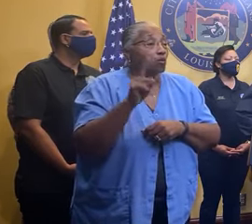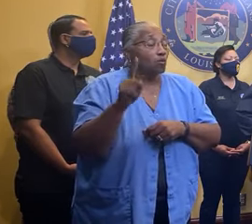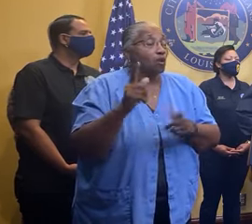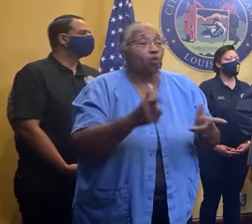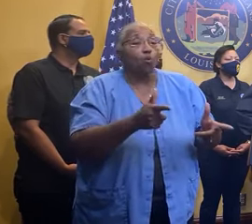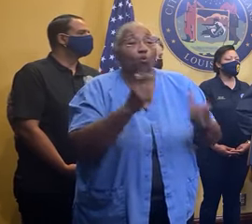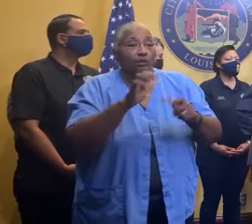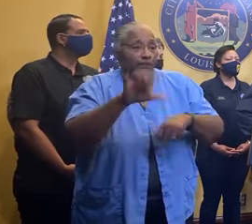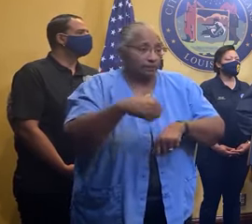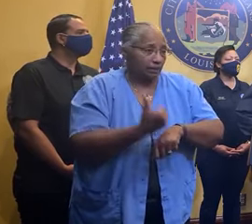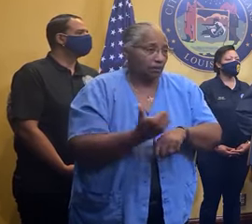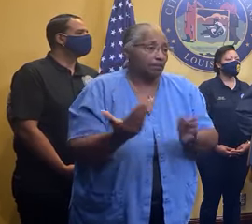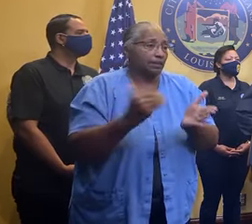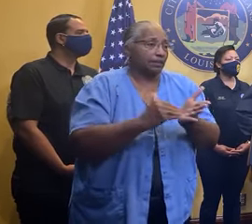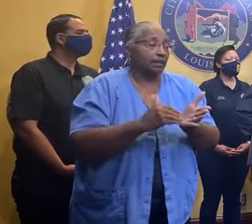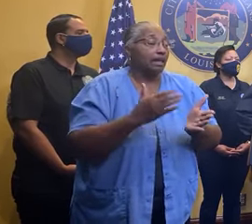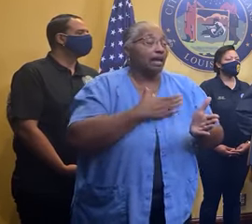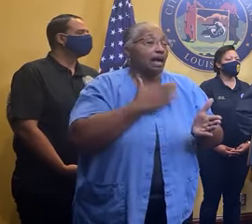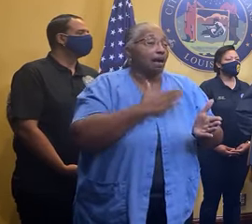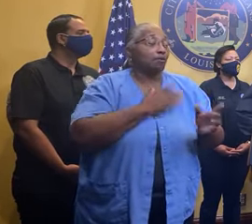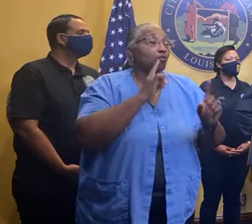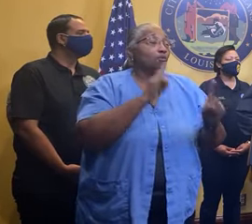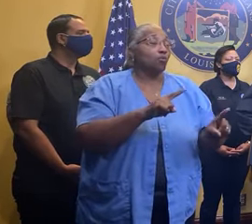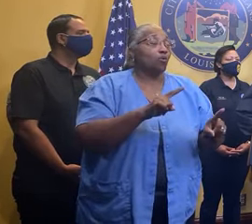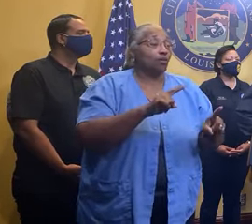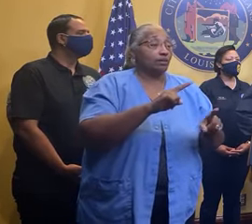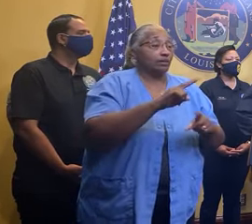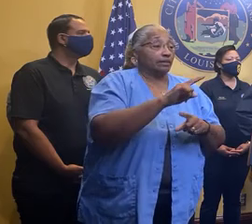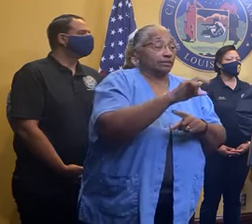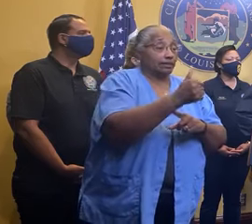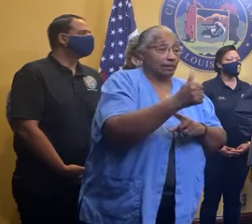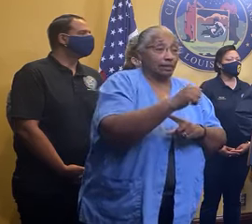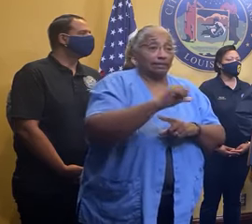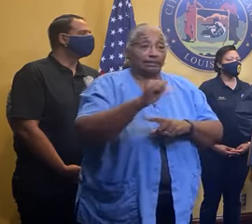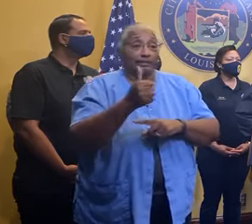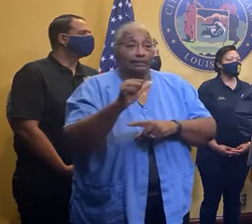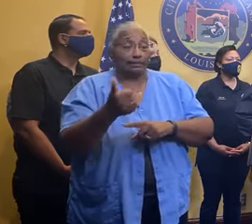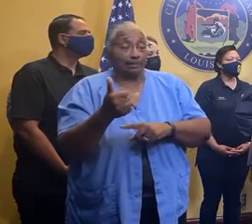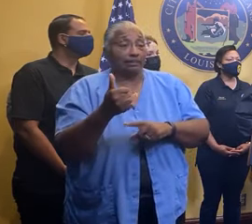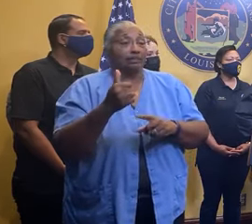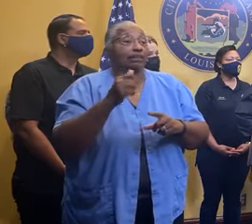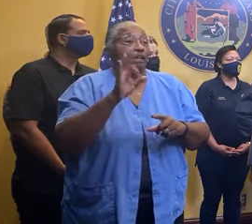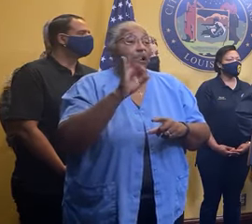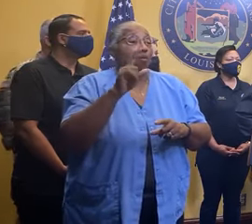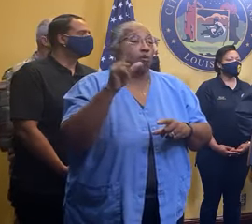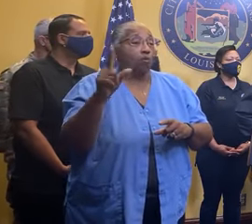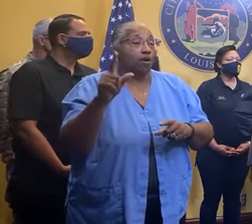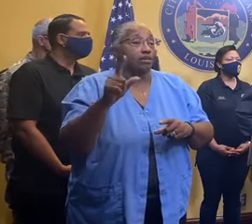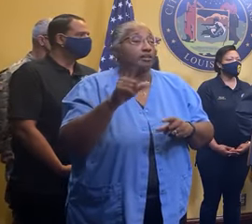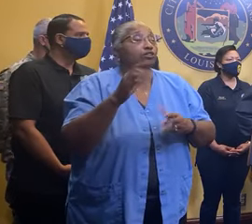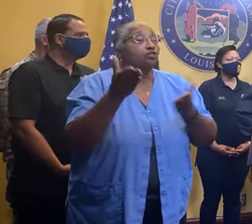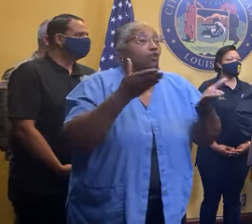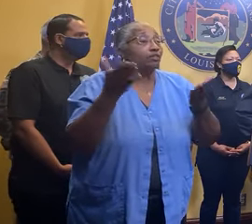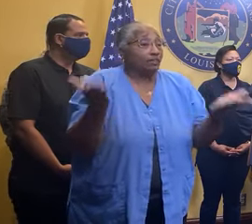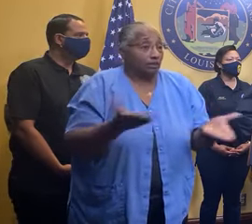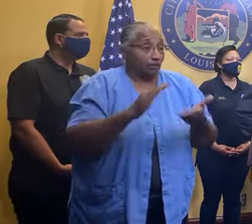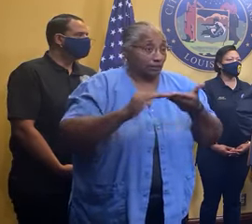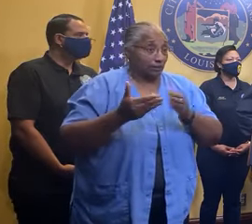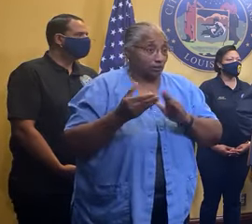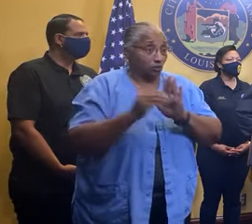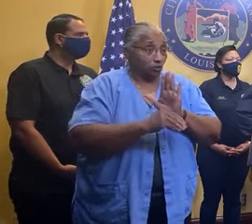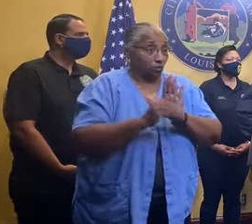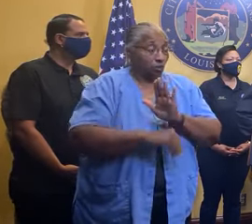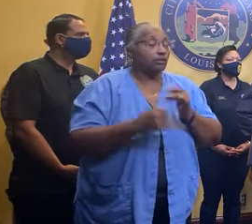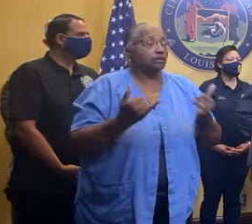quickly restored. I'm happy to report about 10 minutes after the reported outage, 911 service in the city of New Orleans has been fully restored at this time.